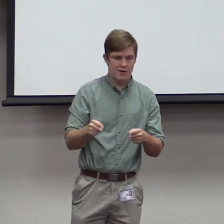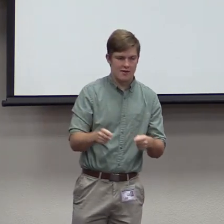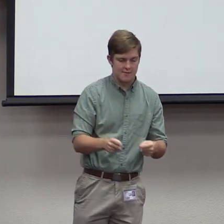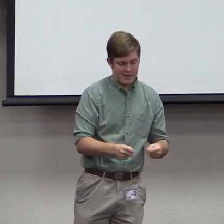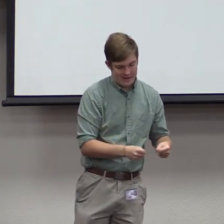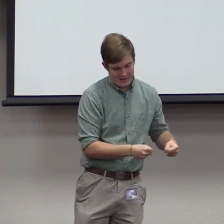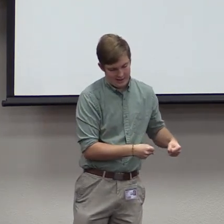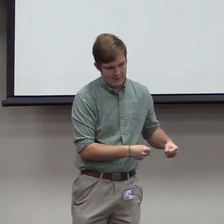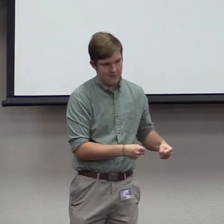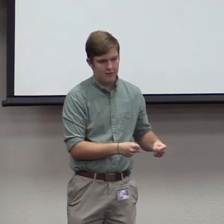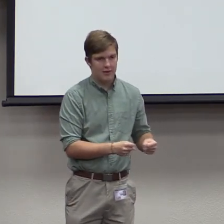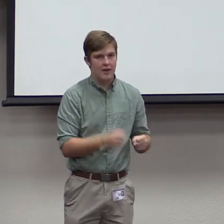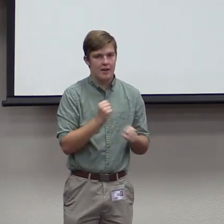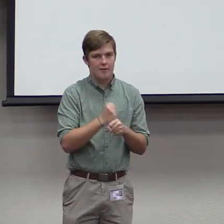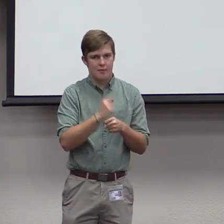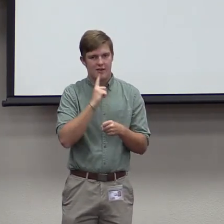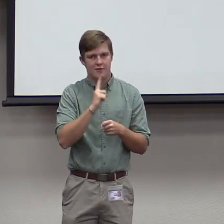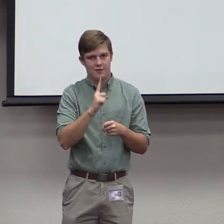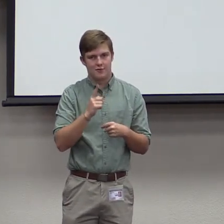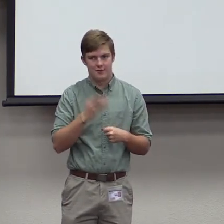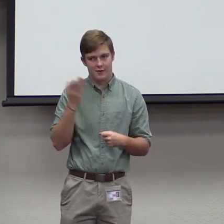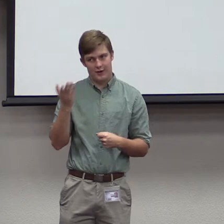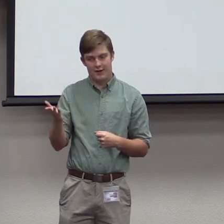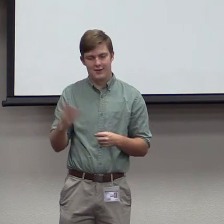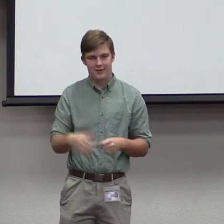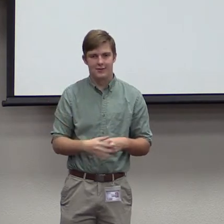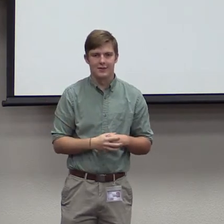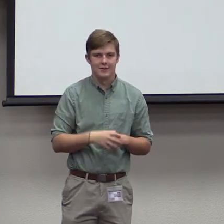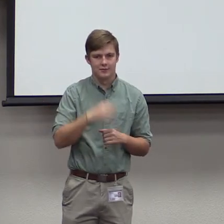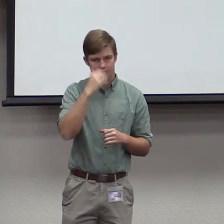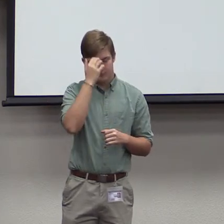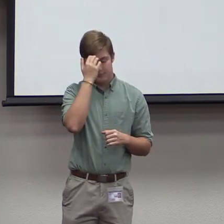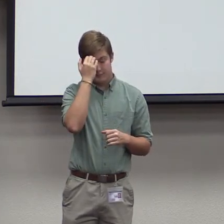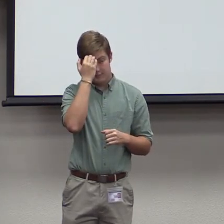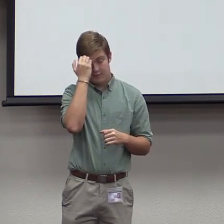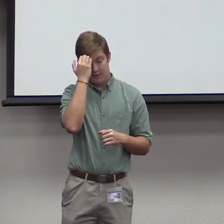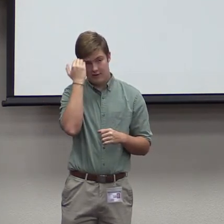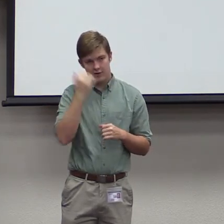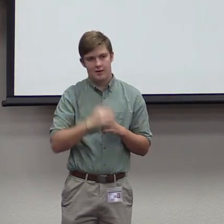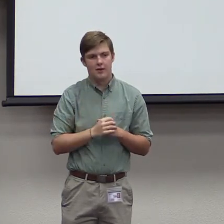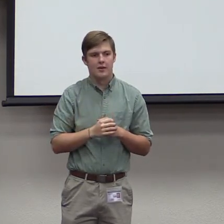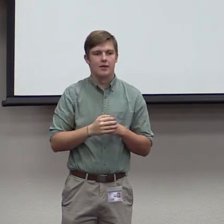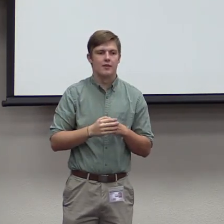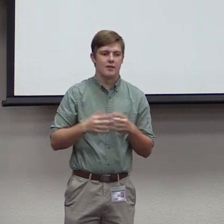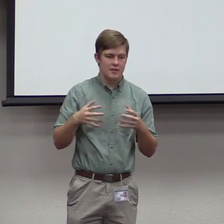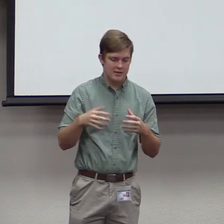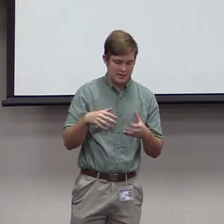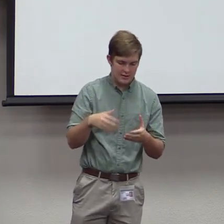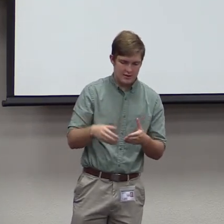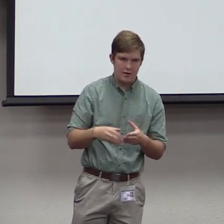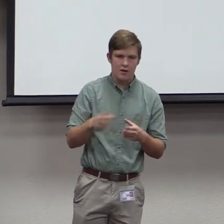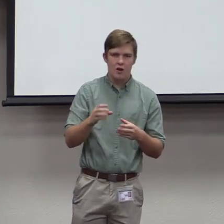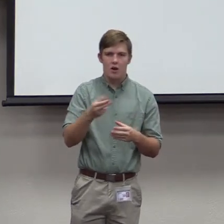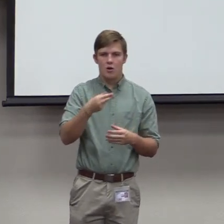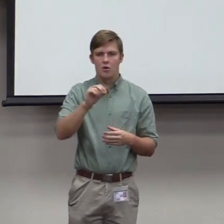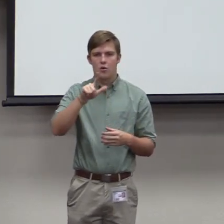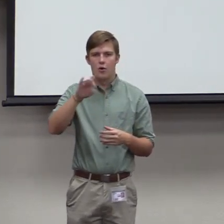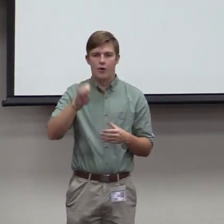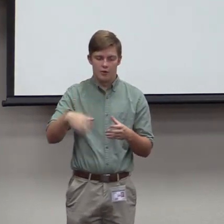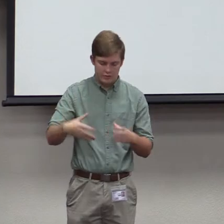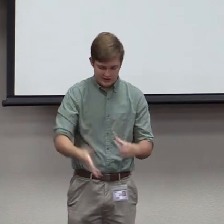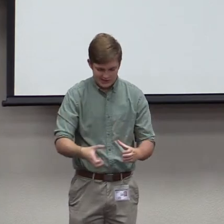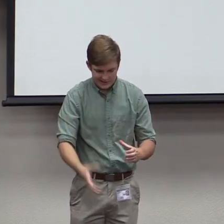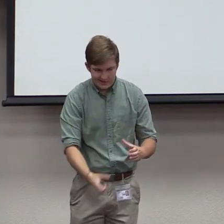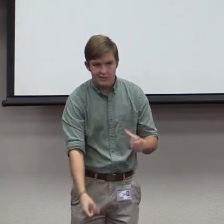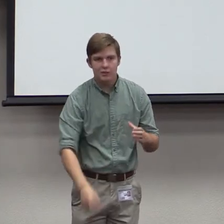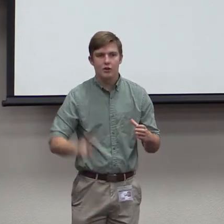and made sure he got there. They get out of town, they dig a hole twice as deep as he is tall, likely, and they flip him in